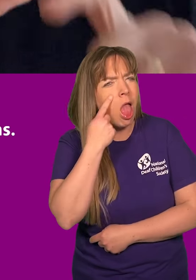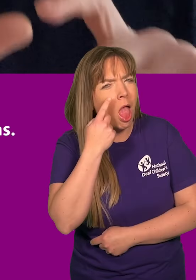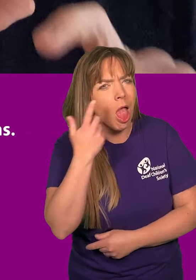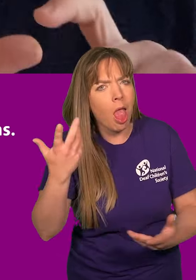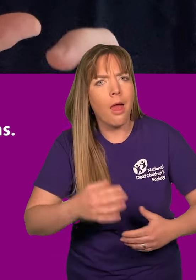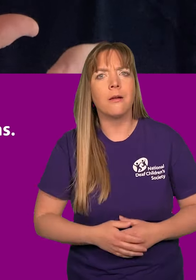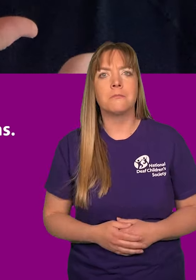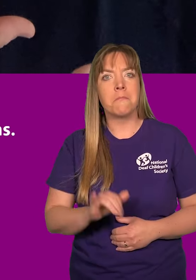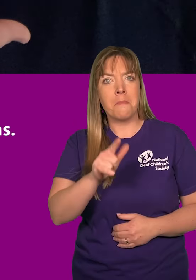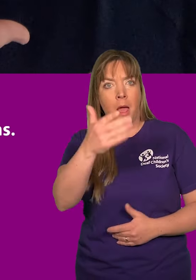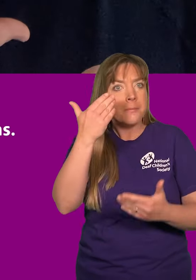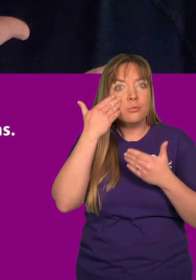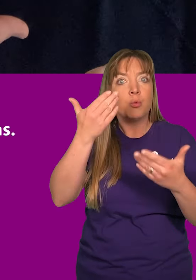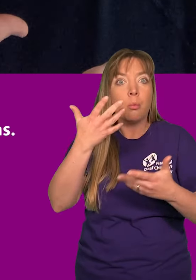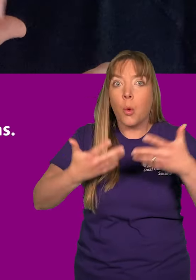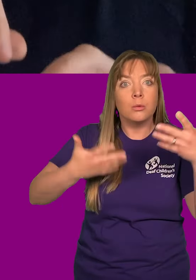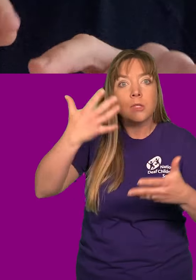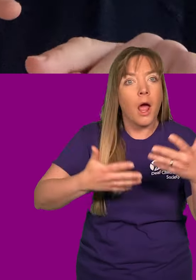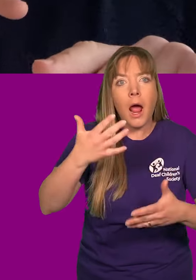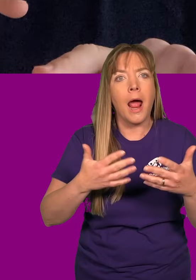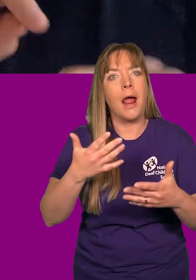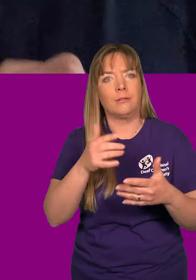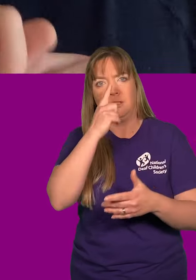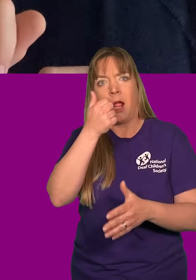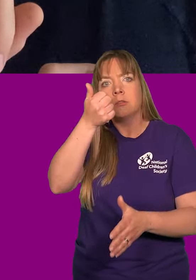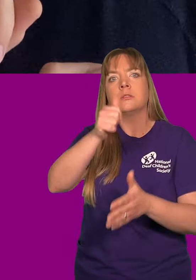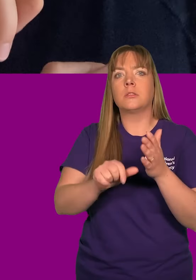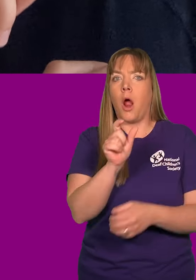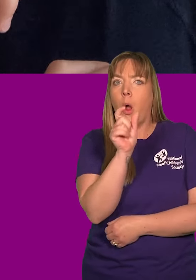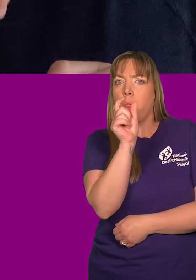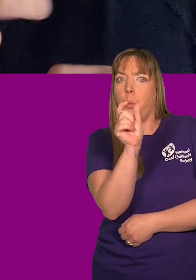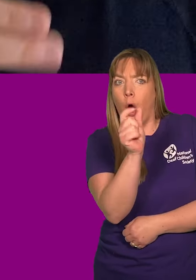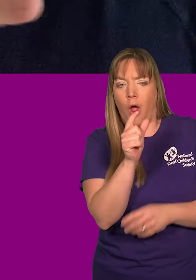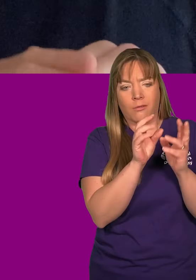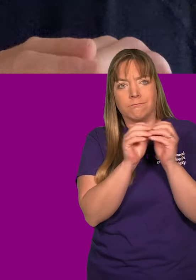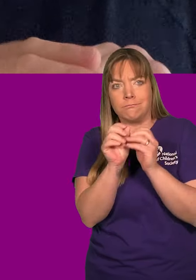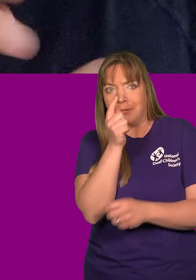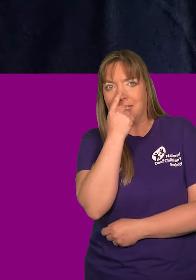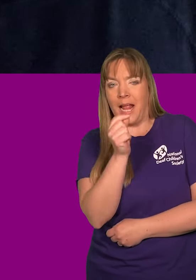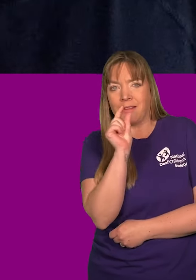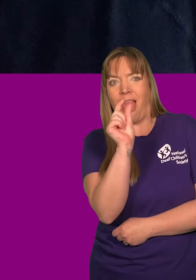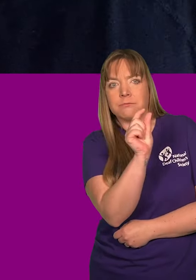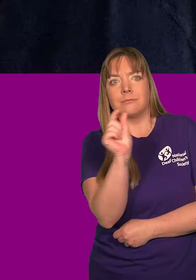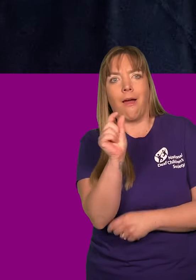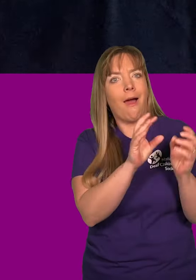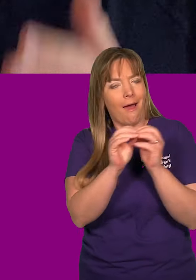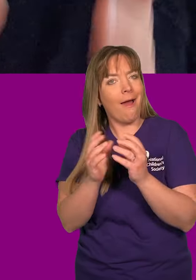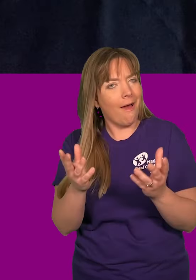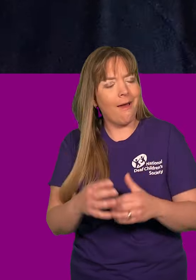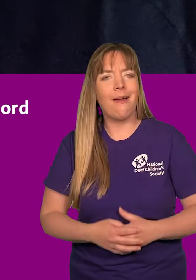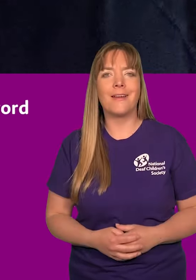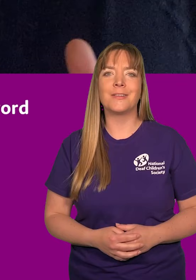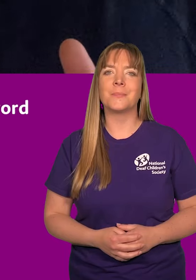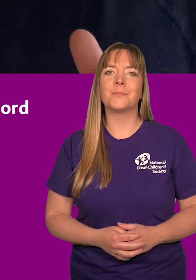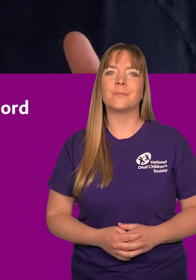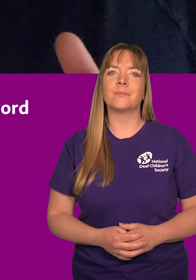in your conversations. Just give it a go. And if you don't know the